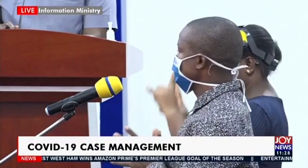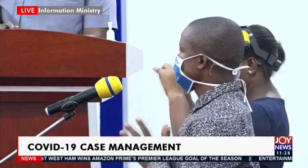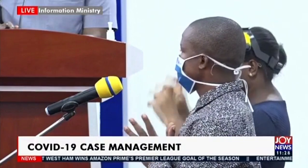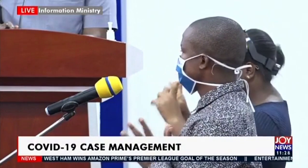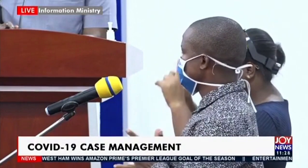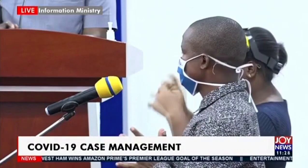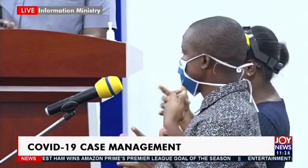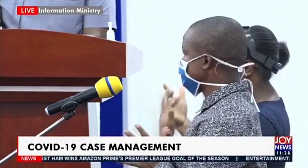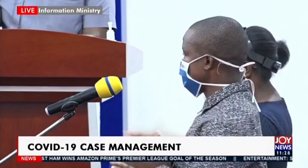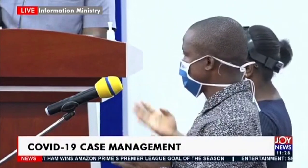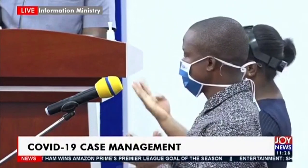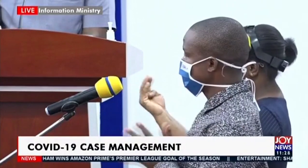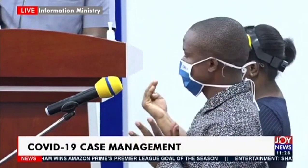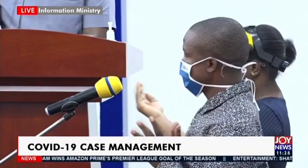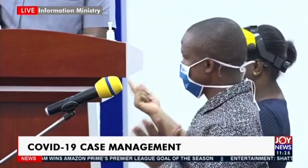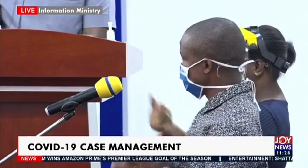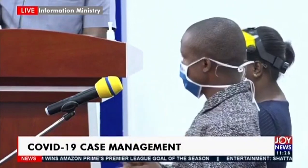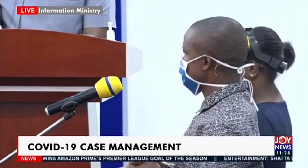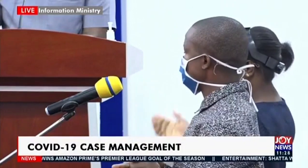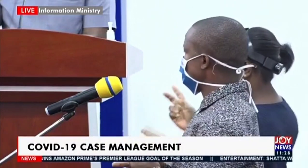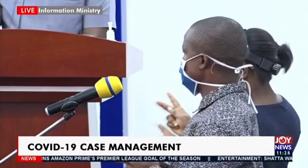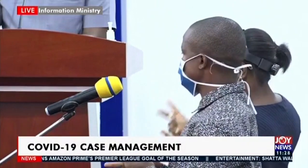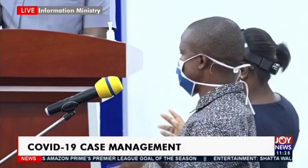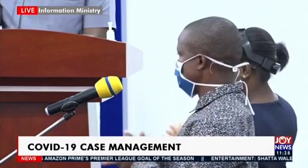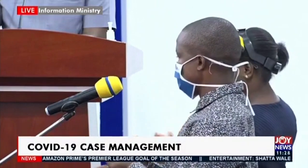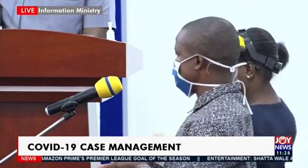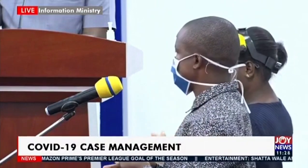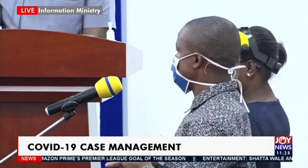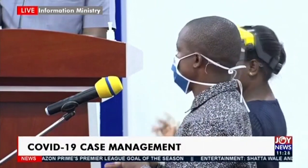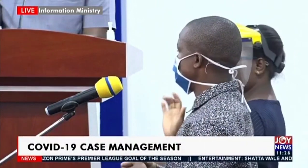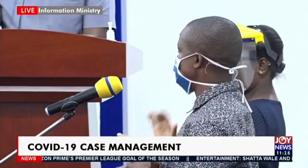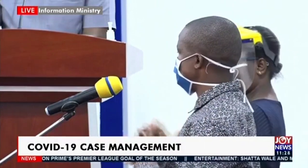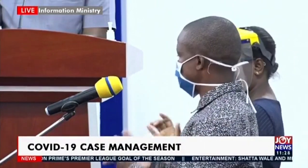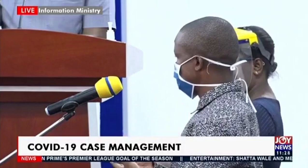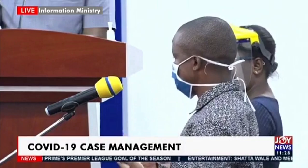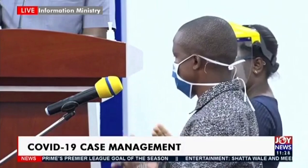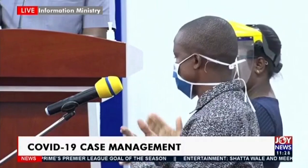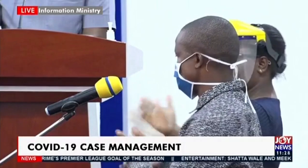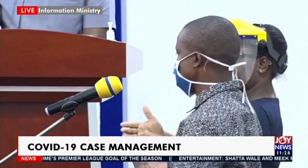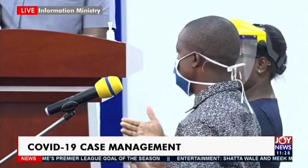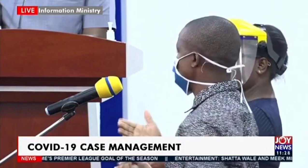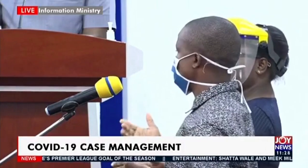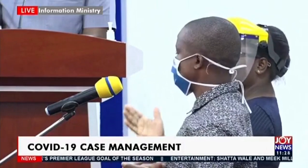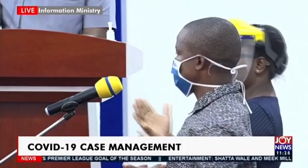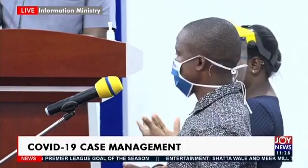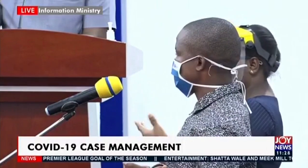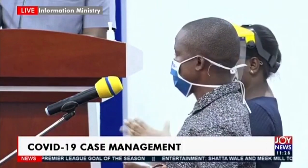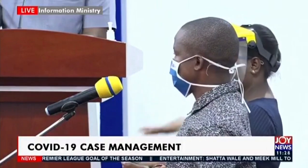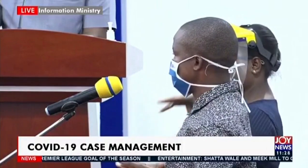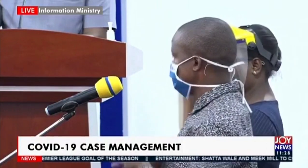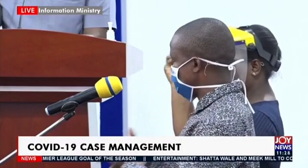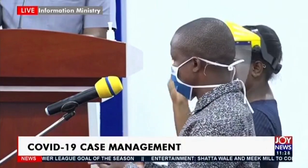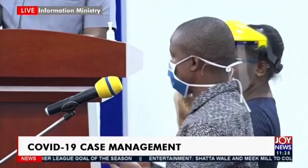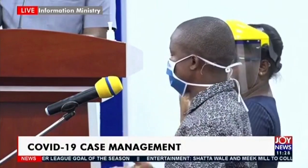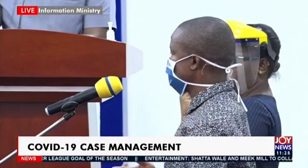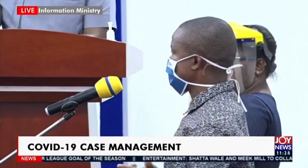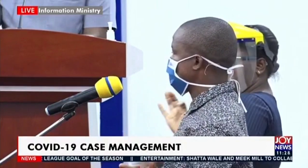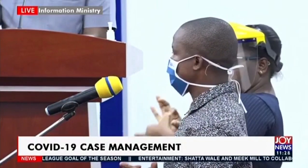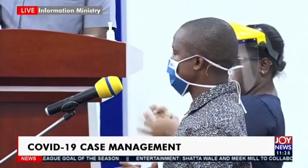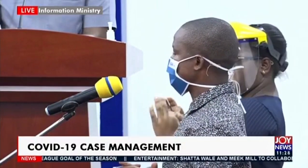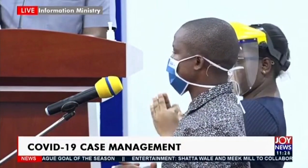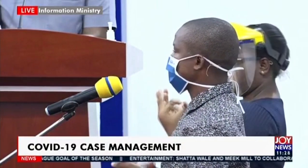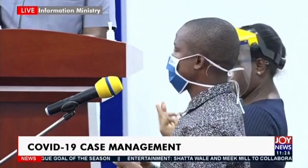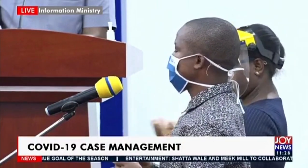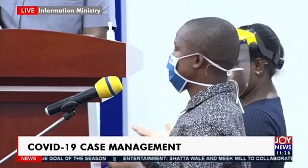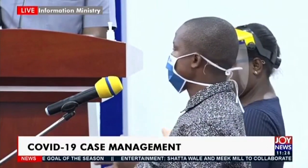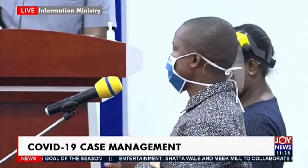taken, 14 days quarantine was effected, and then after which some of them went back to or joined their families right here